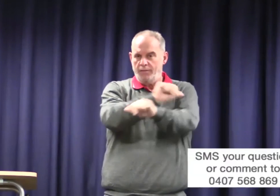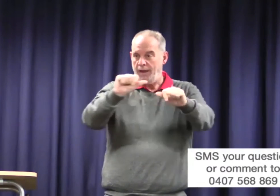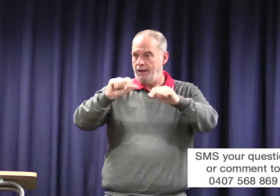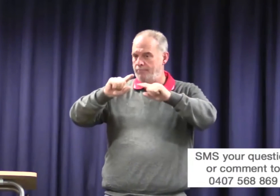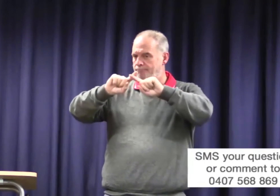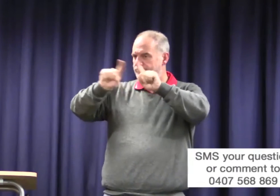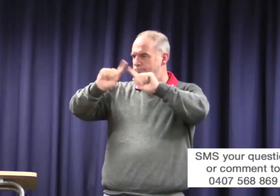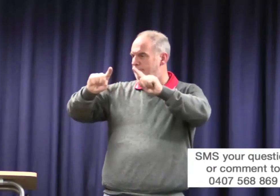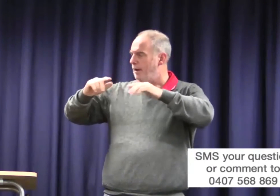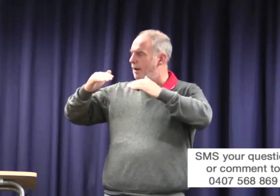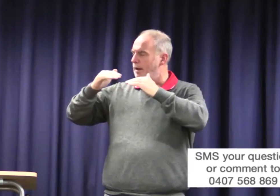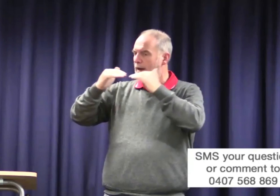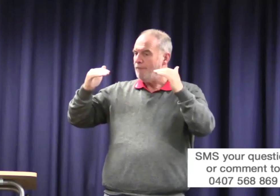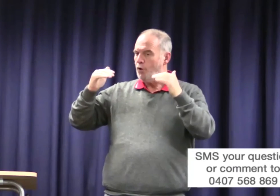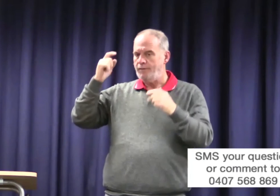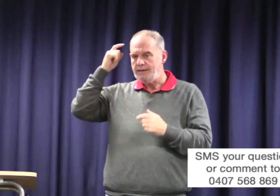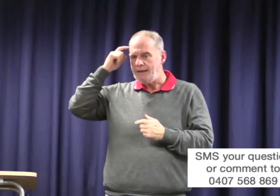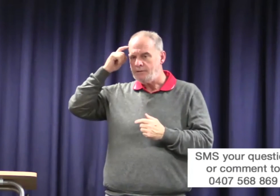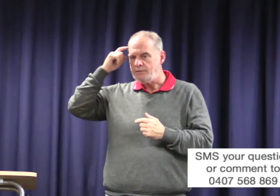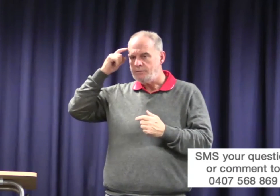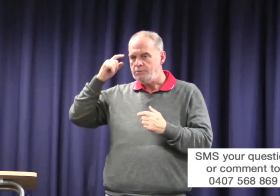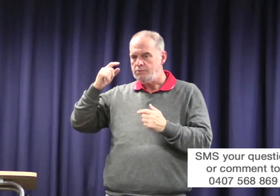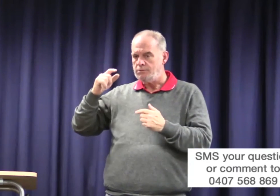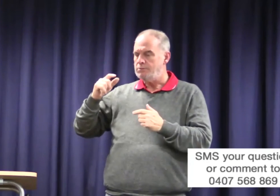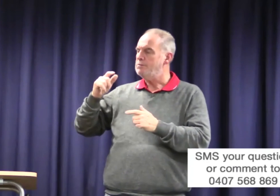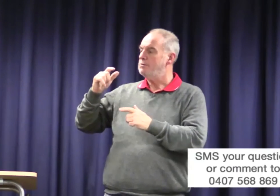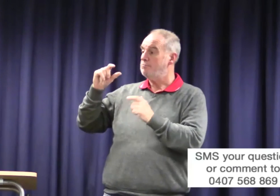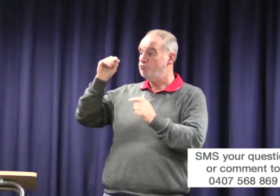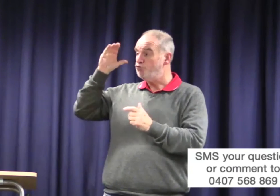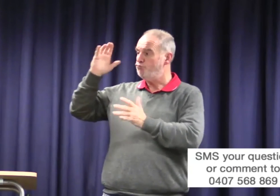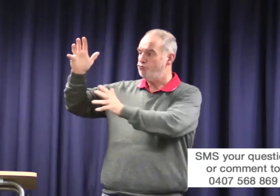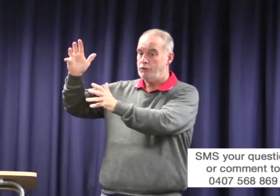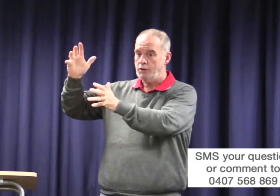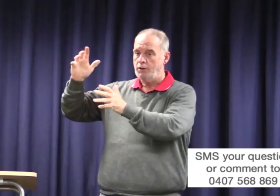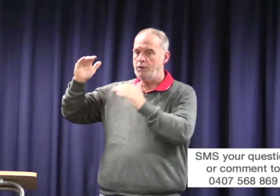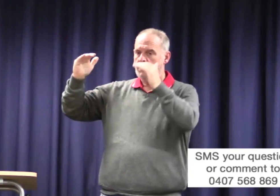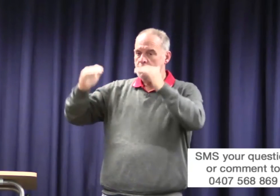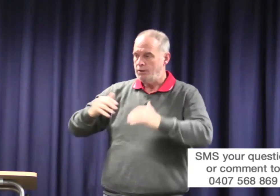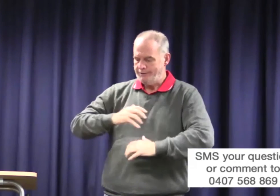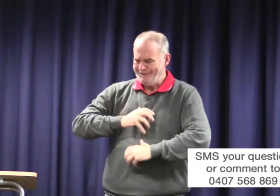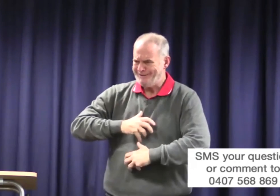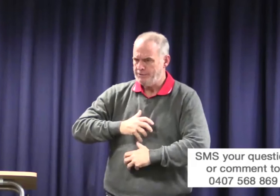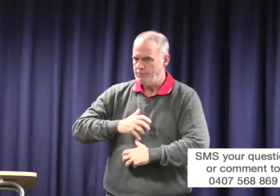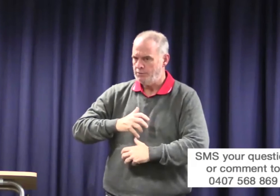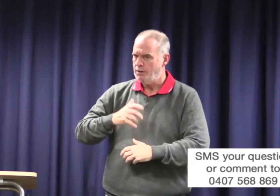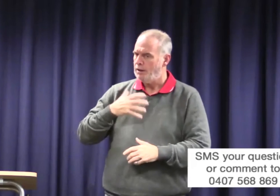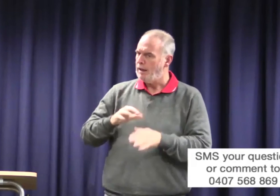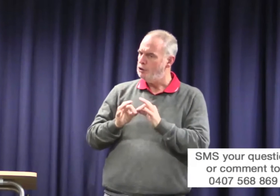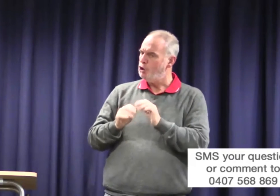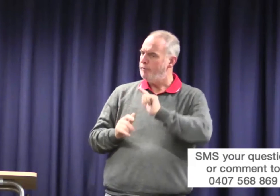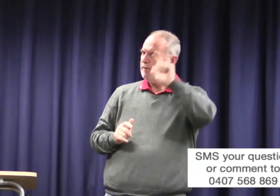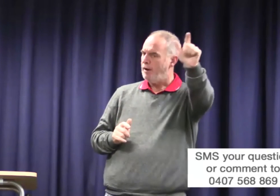I understand its advantages, but I support interpreters if they need to travel, if deaf people need interpreters